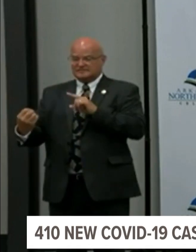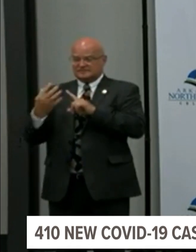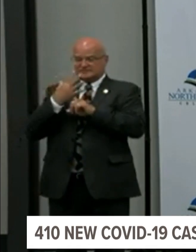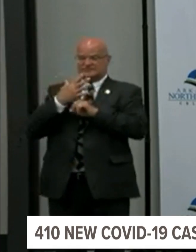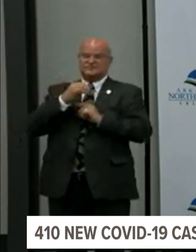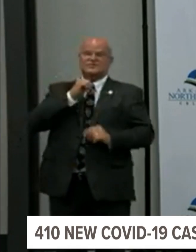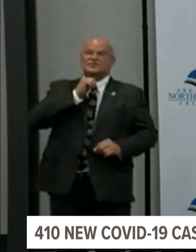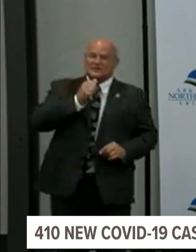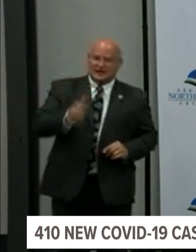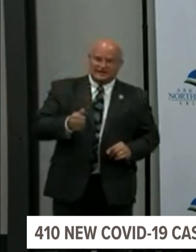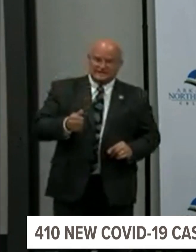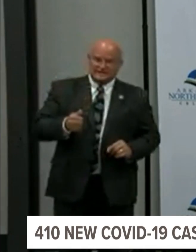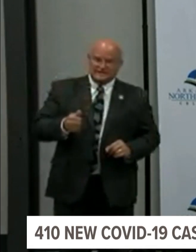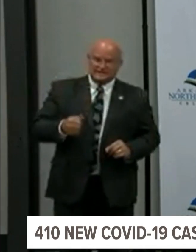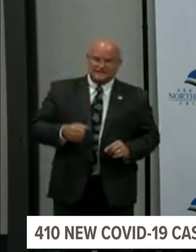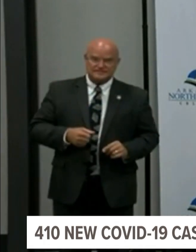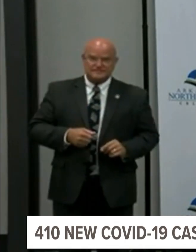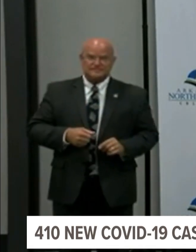infected.